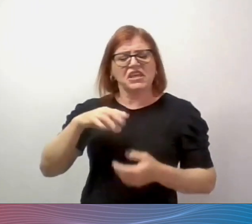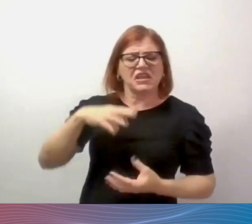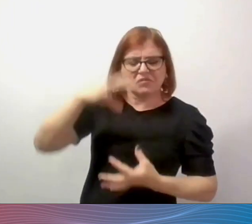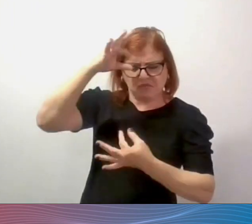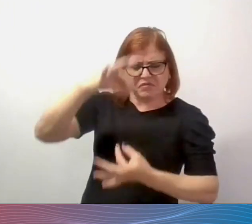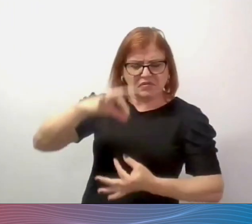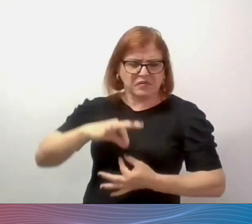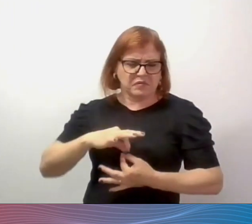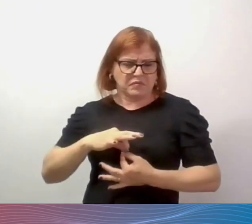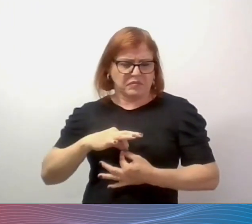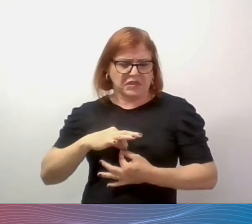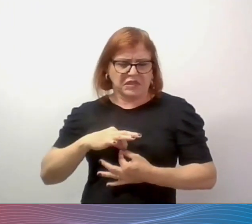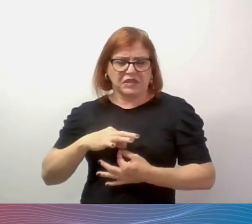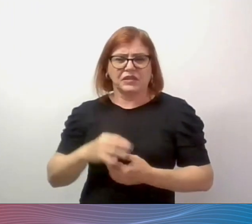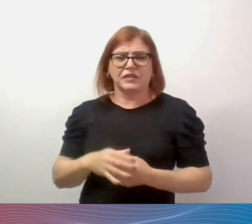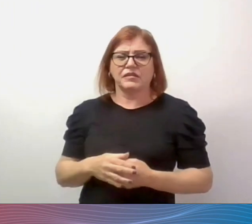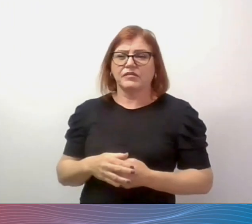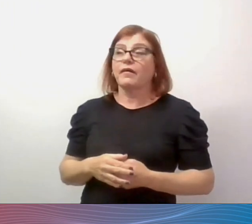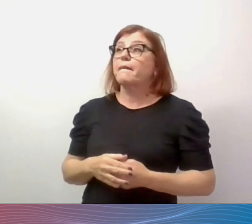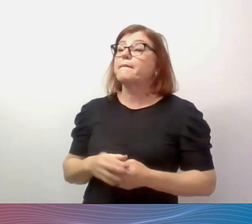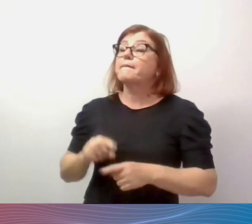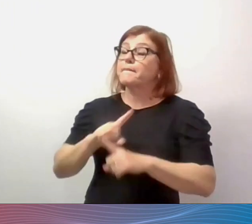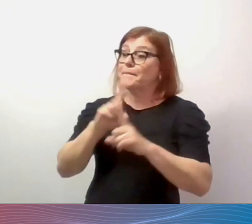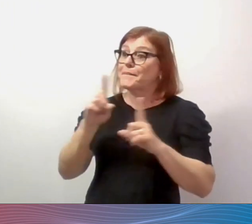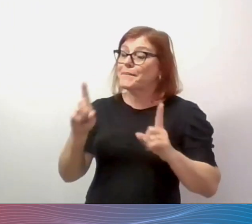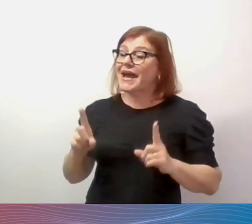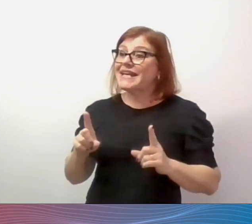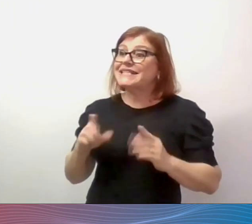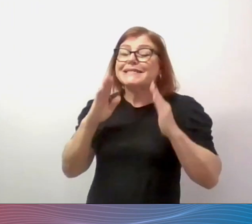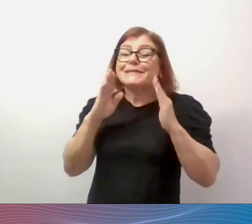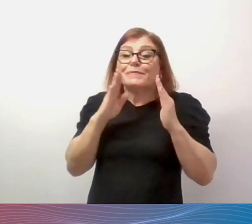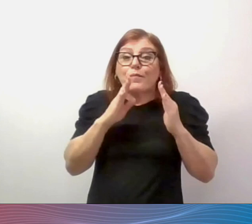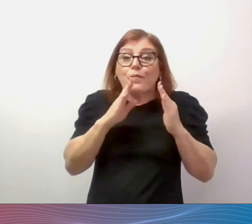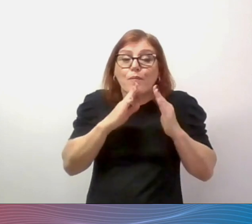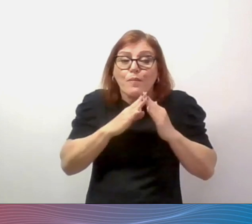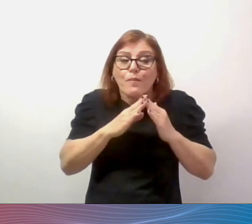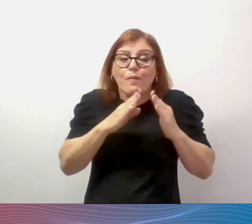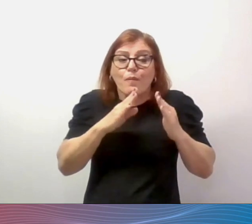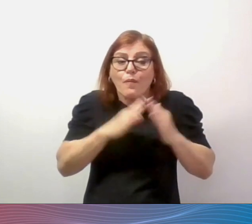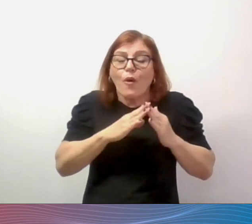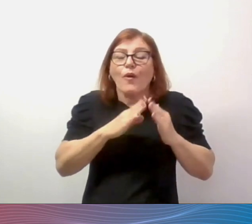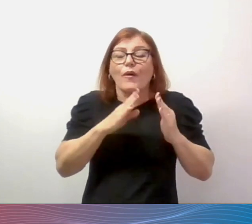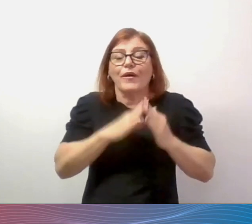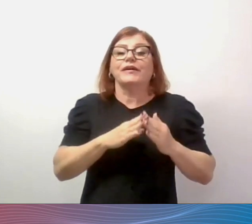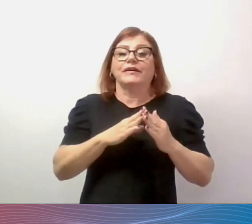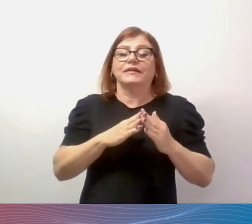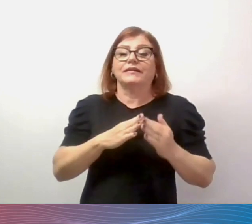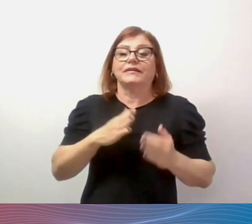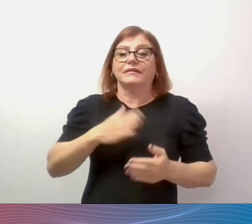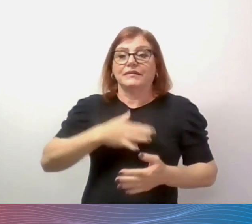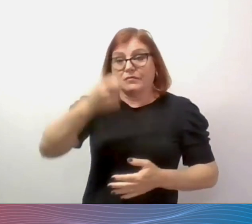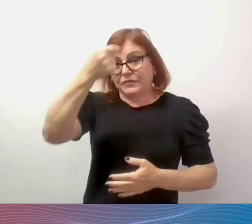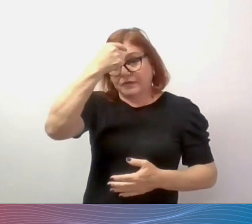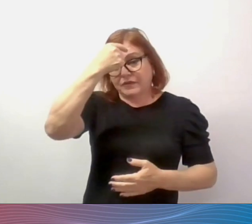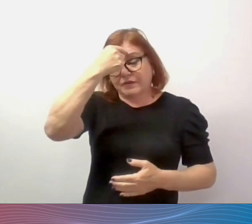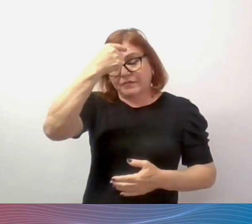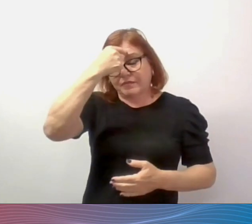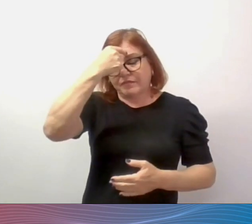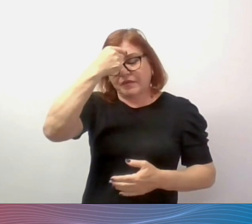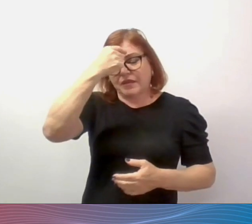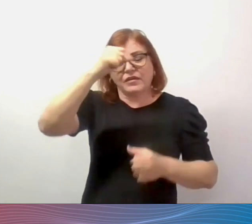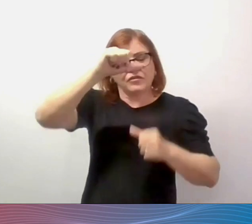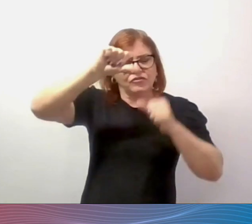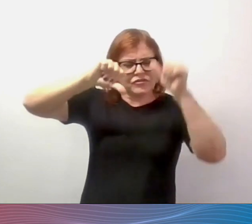human spirit. Venha habitar na minha mente. Come and dwell in my mind. Senhor, renove a